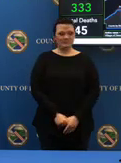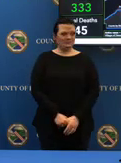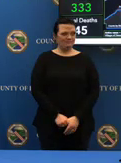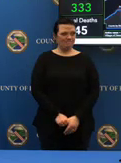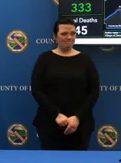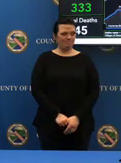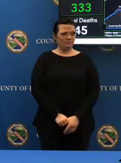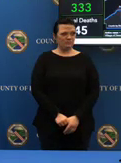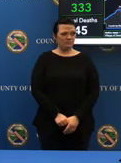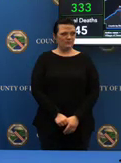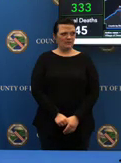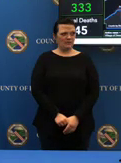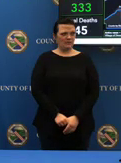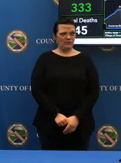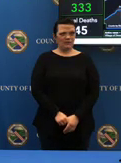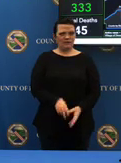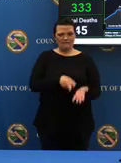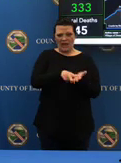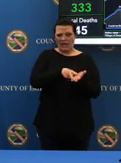a vacuum there.